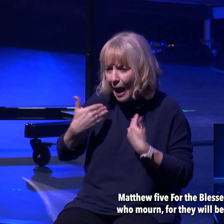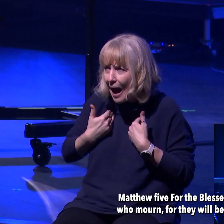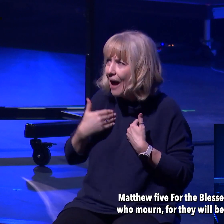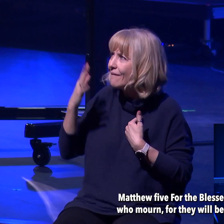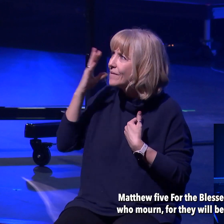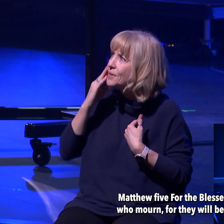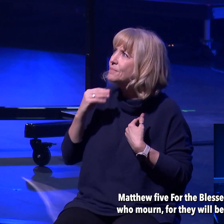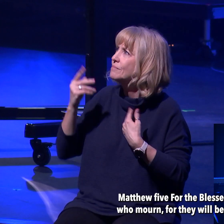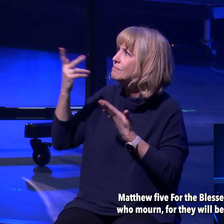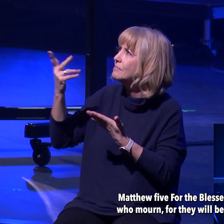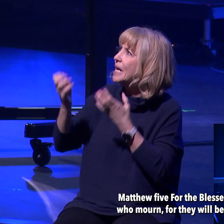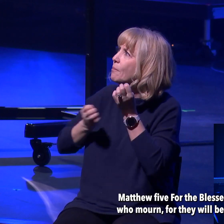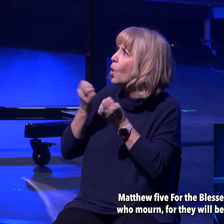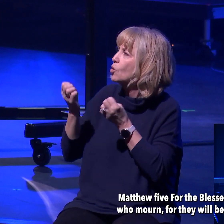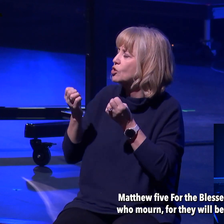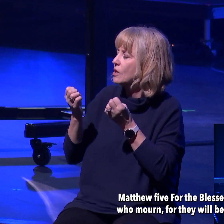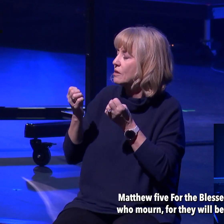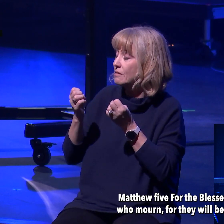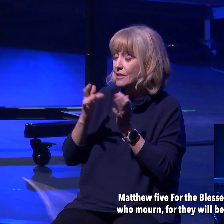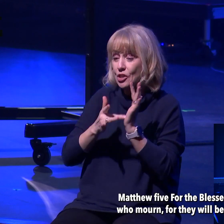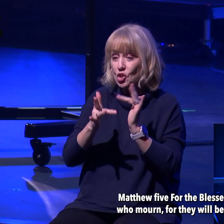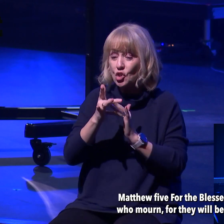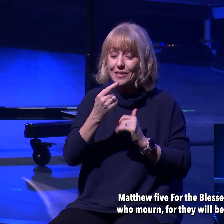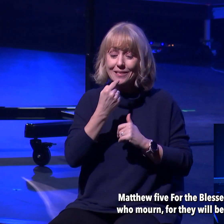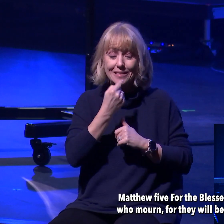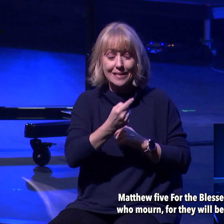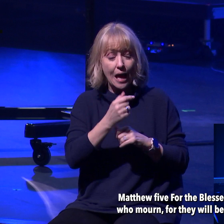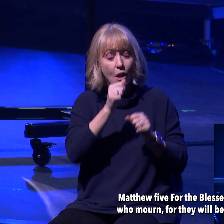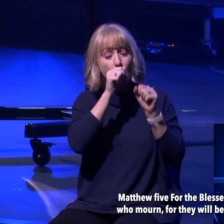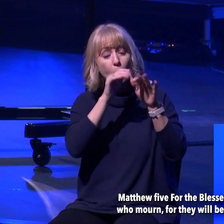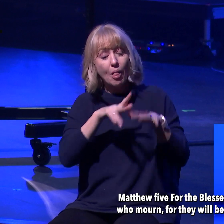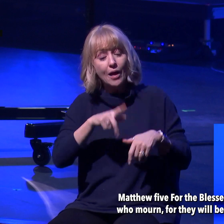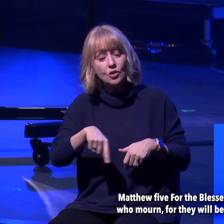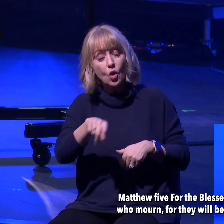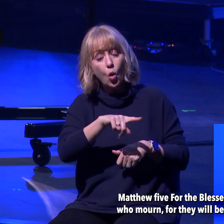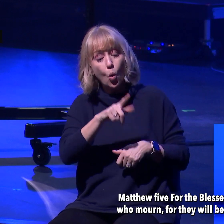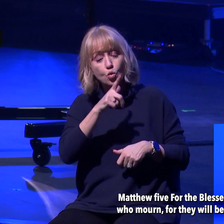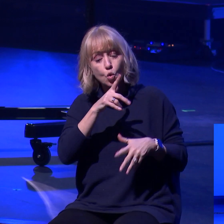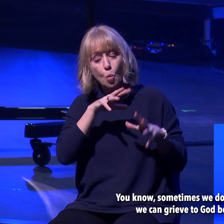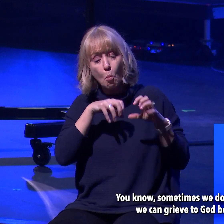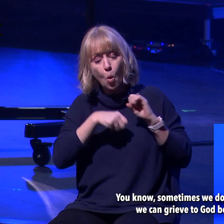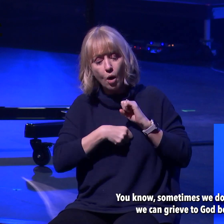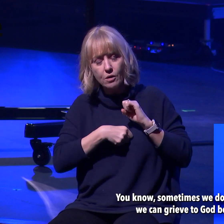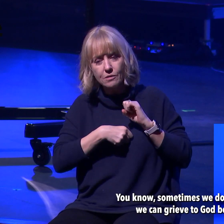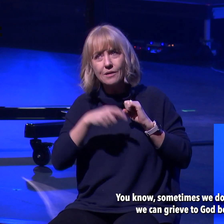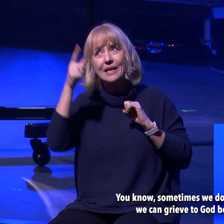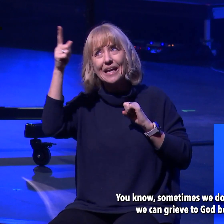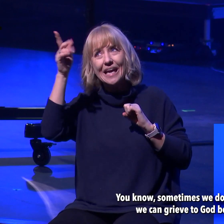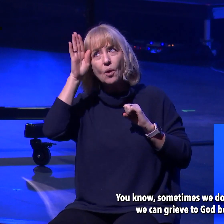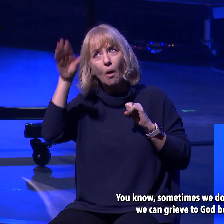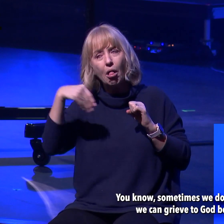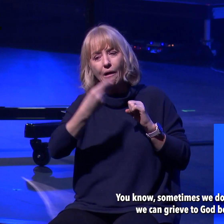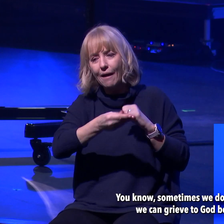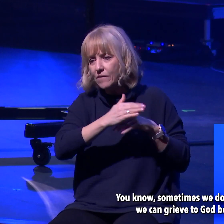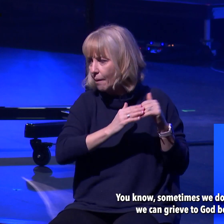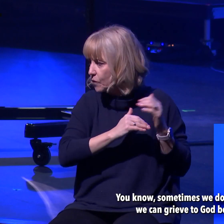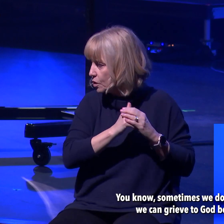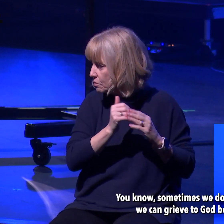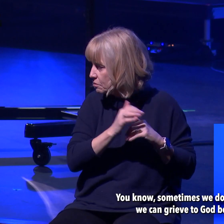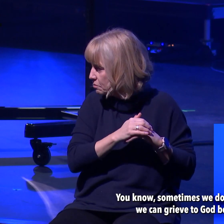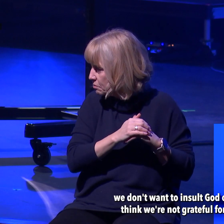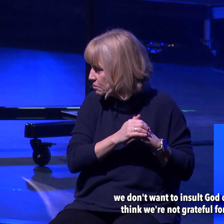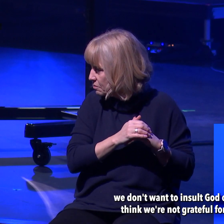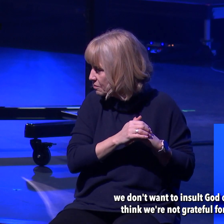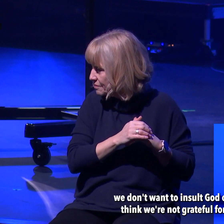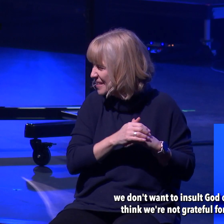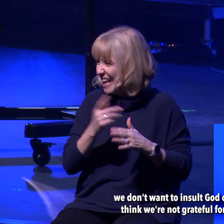Matthew 5:4, that blessed are those who mourn, for they will be comforted. You know, sometimes we don't feel like we can grieve to God